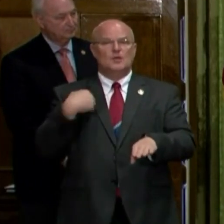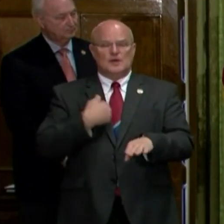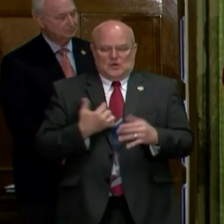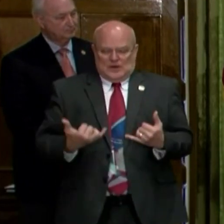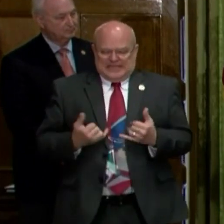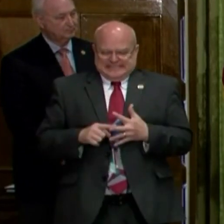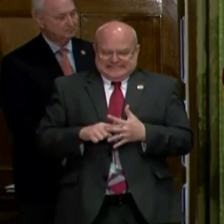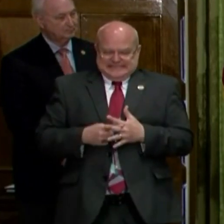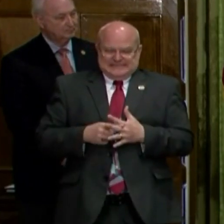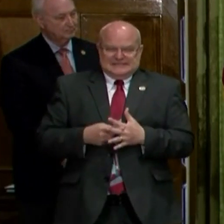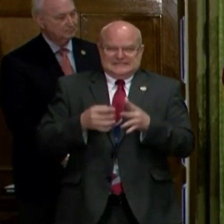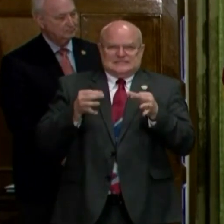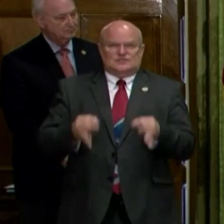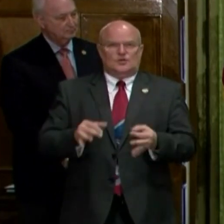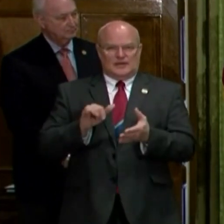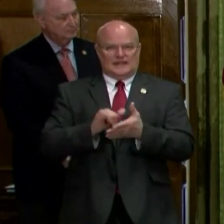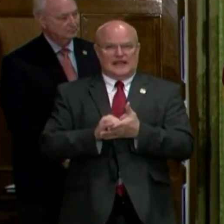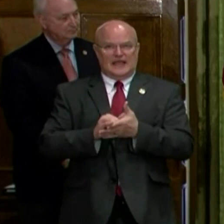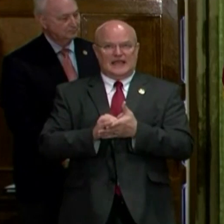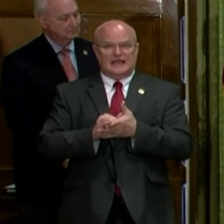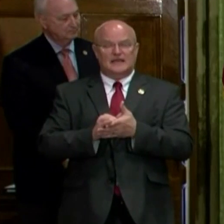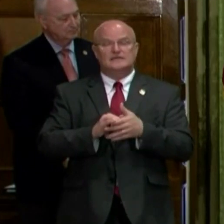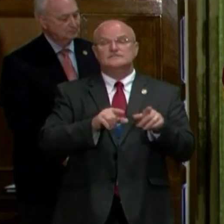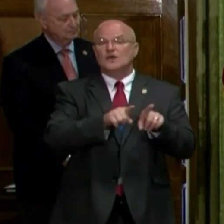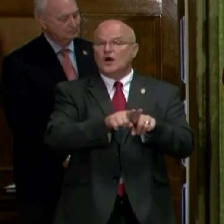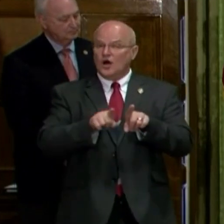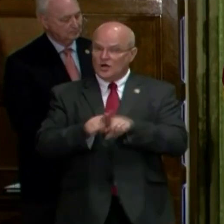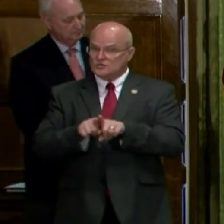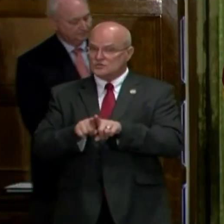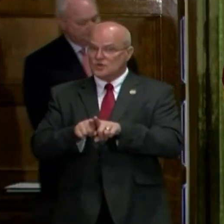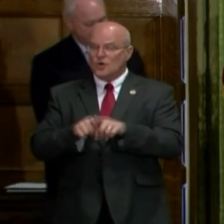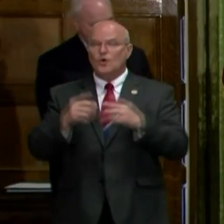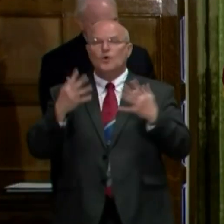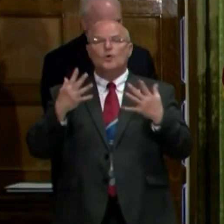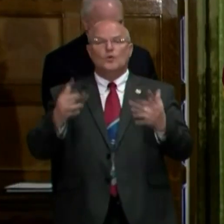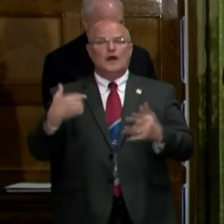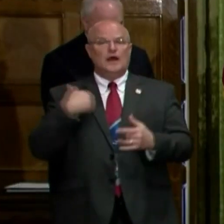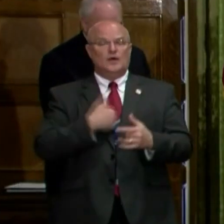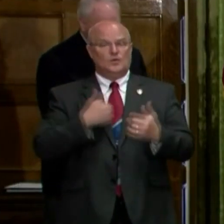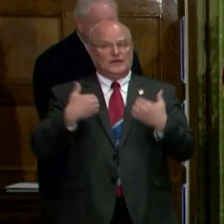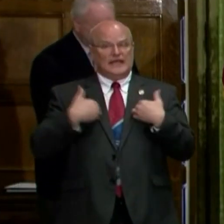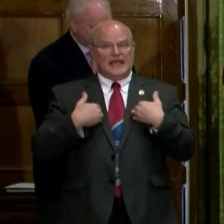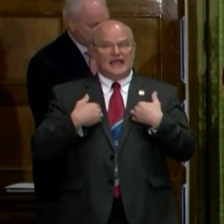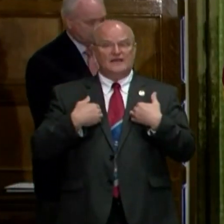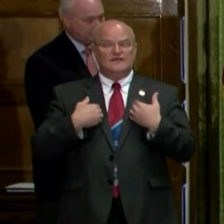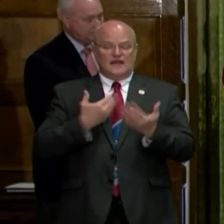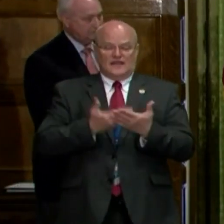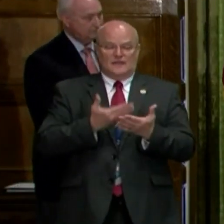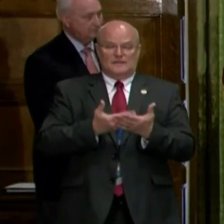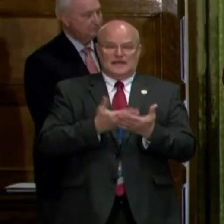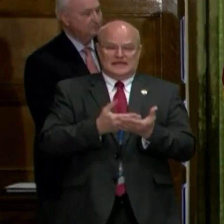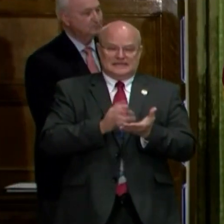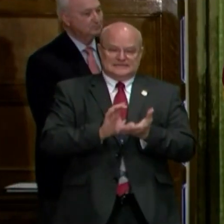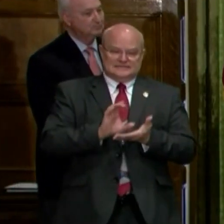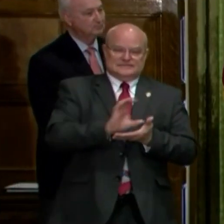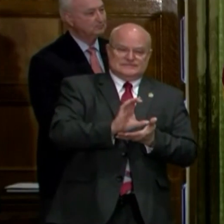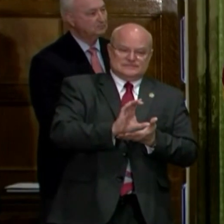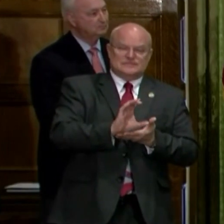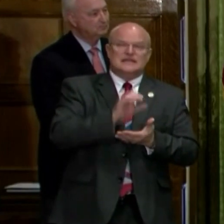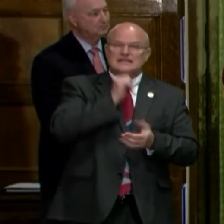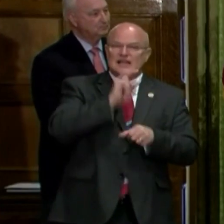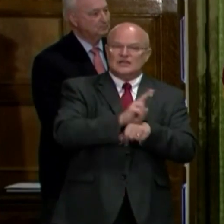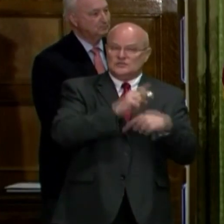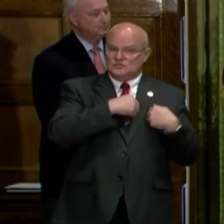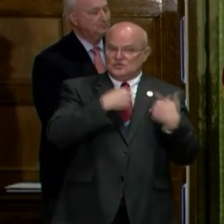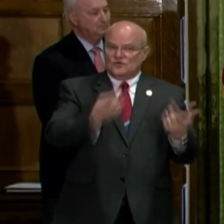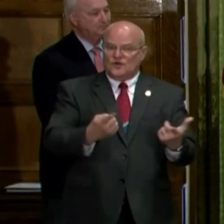early stages of determining that. But that's also why we have the unallocated surplus that we're going to